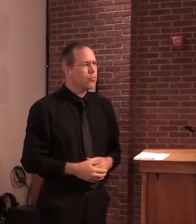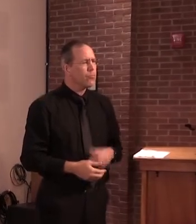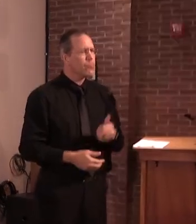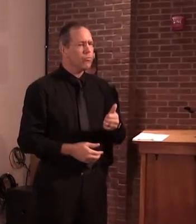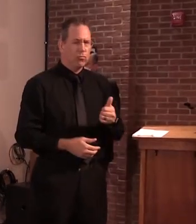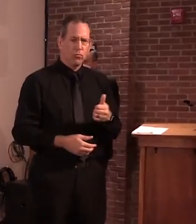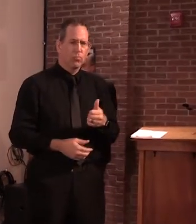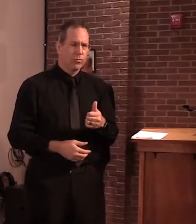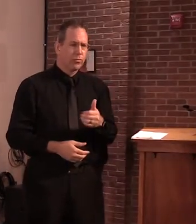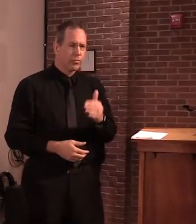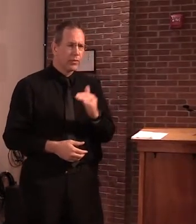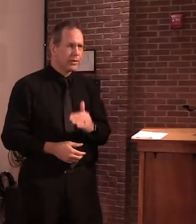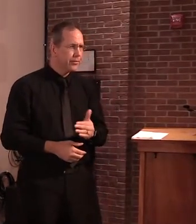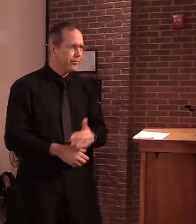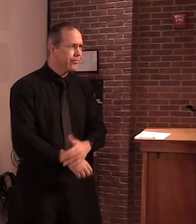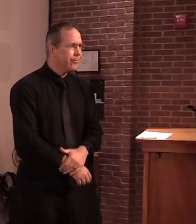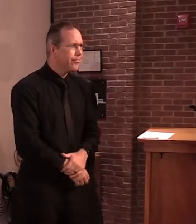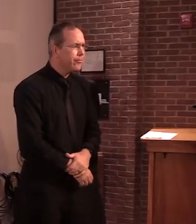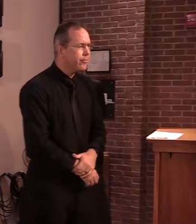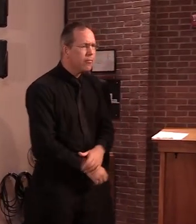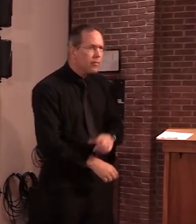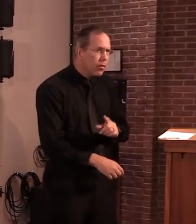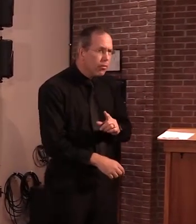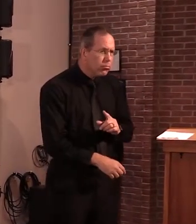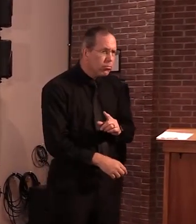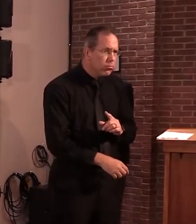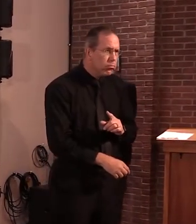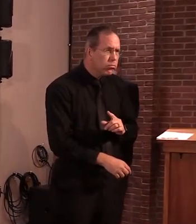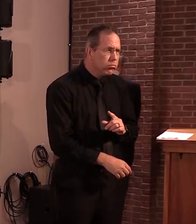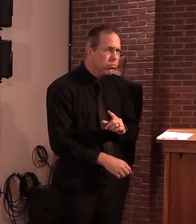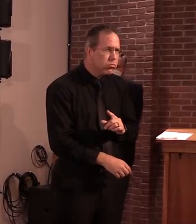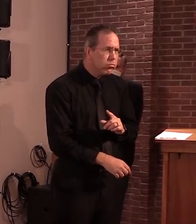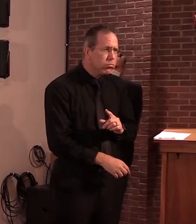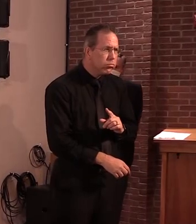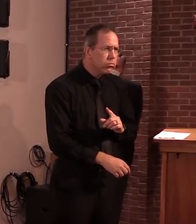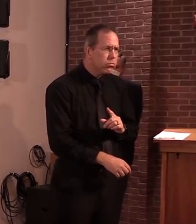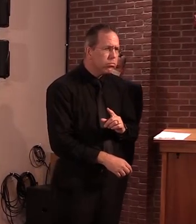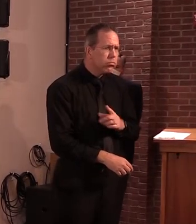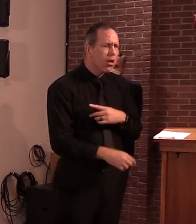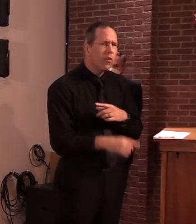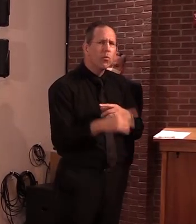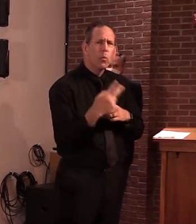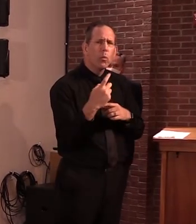getting back to school full time was the second half of my question, or my second question.